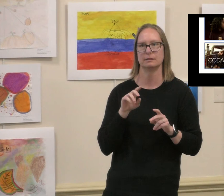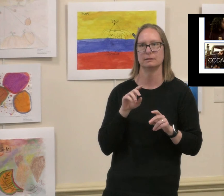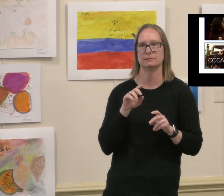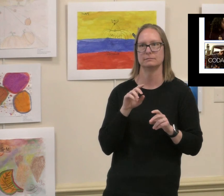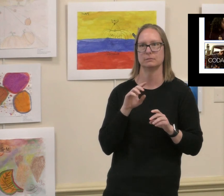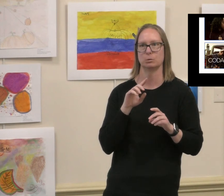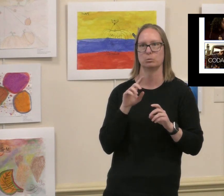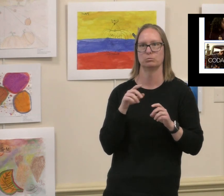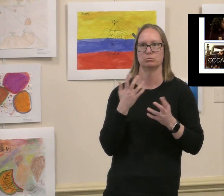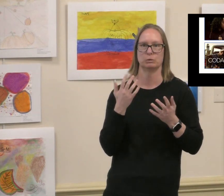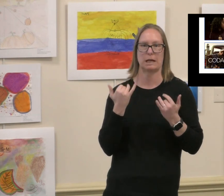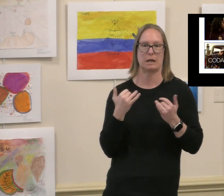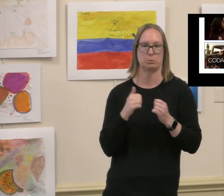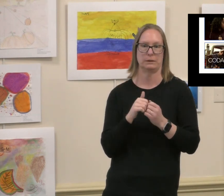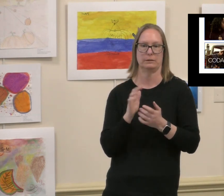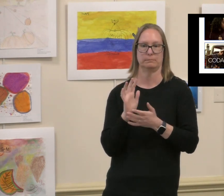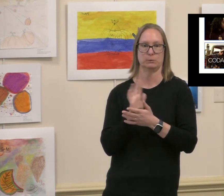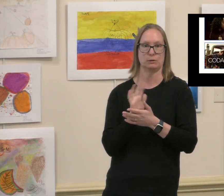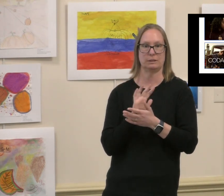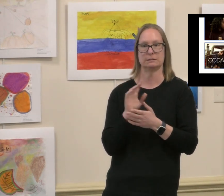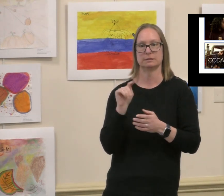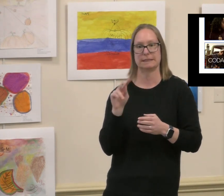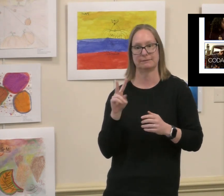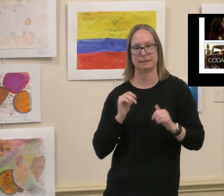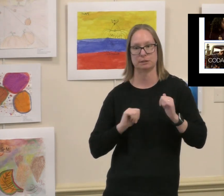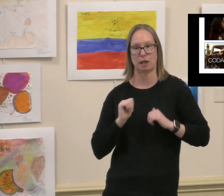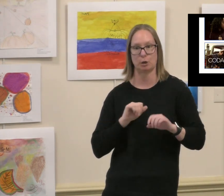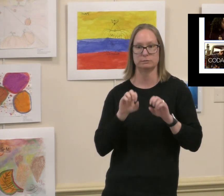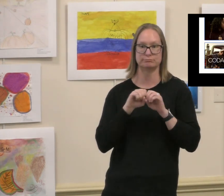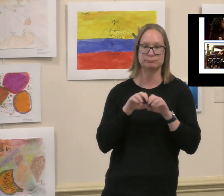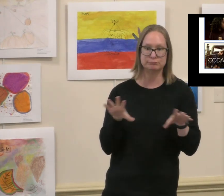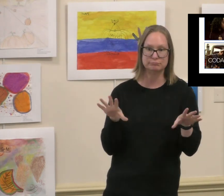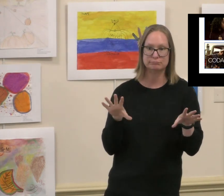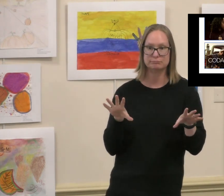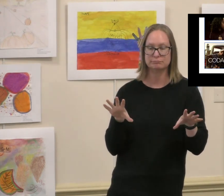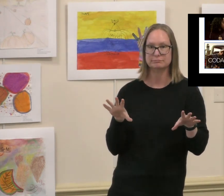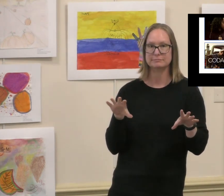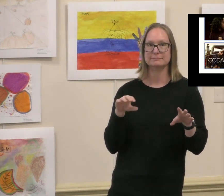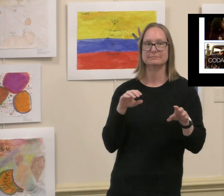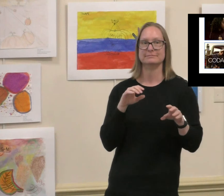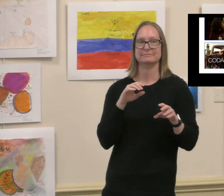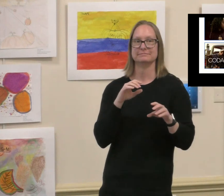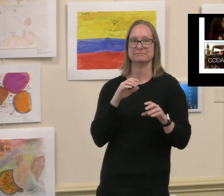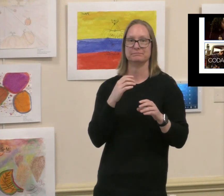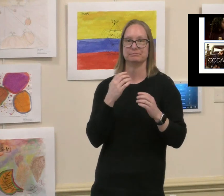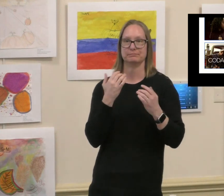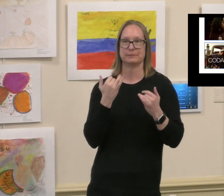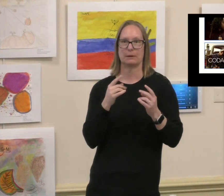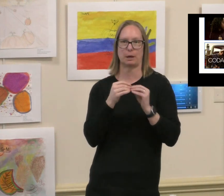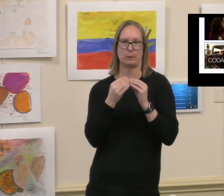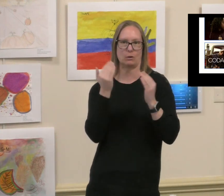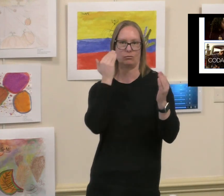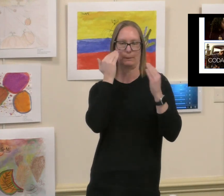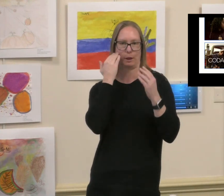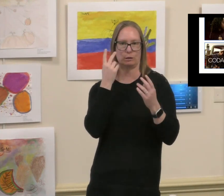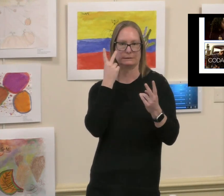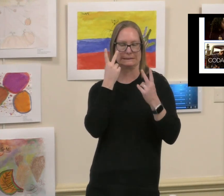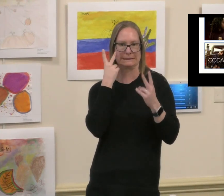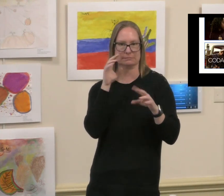Oftentimes, now with movies and TV shows,